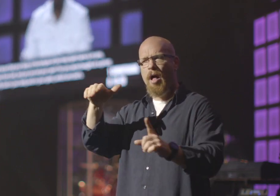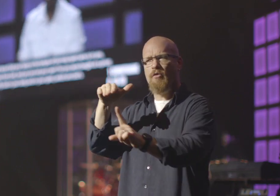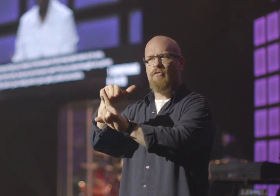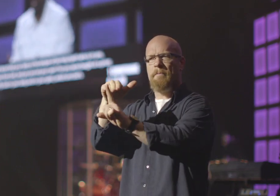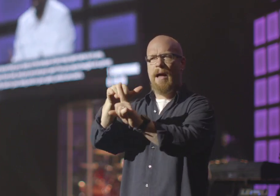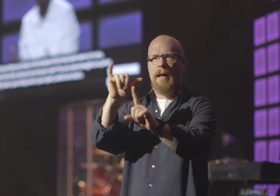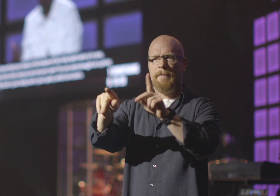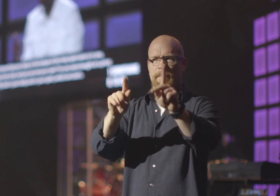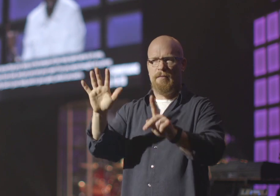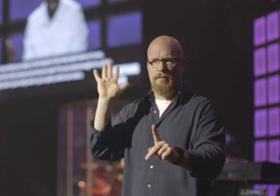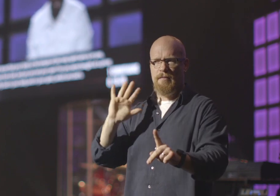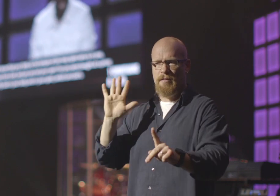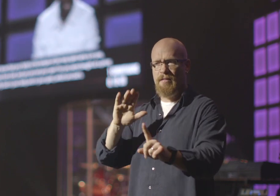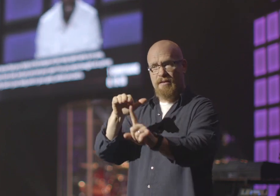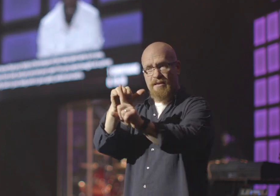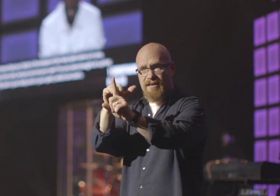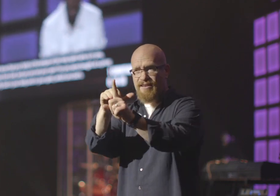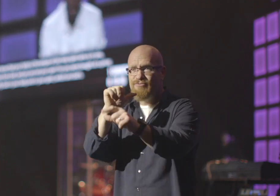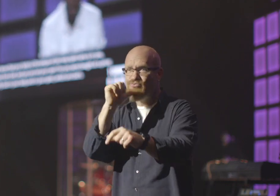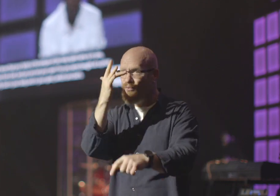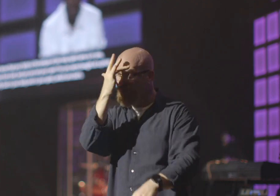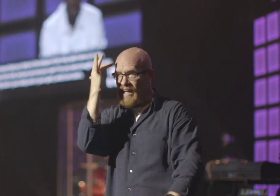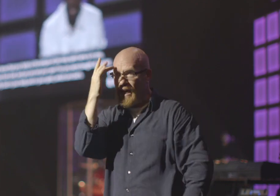listen, don't forget